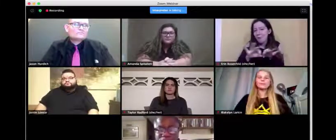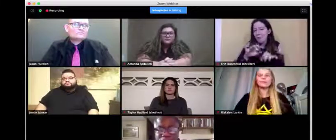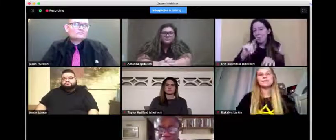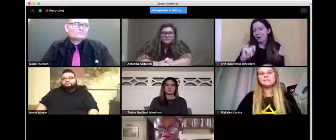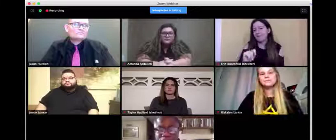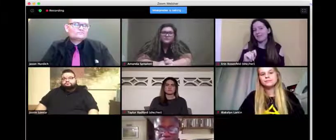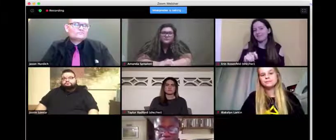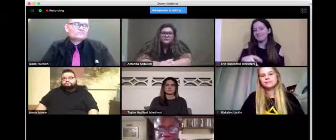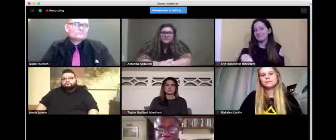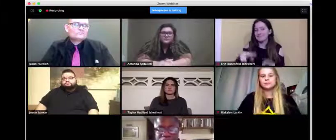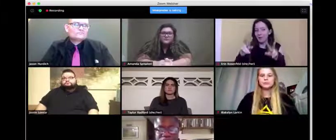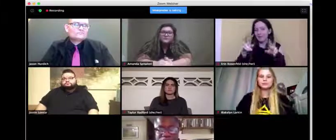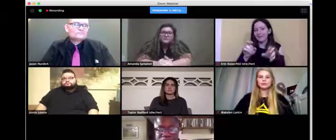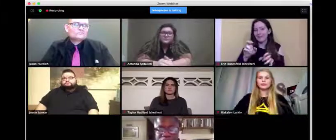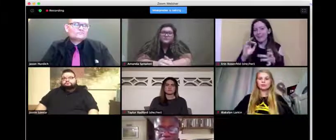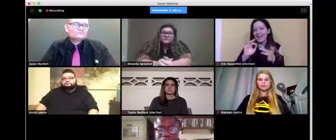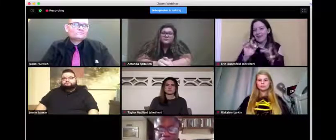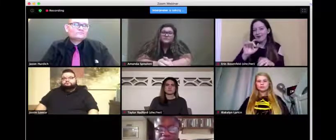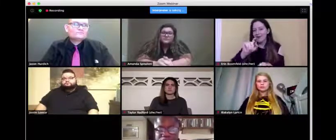The internet just keeps rolling. So,